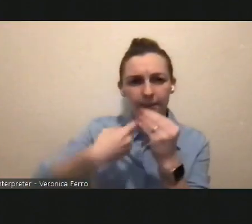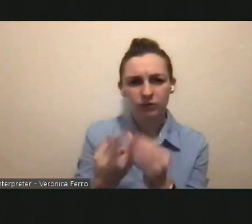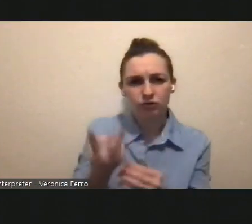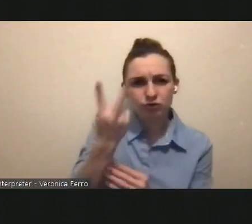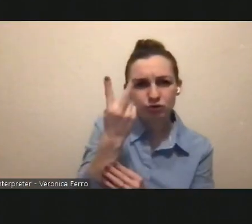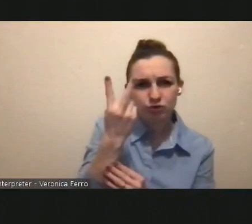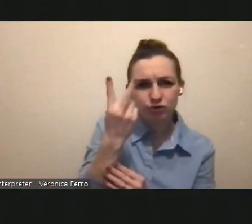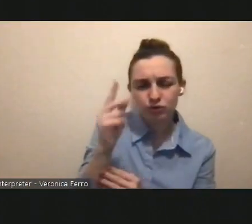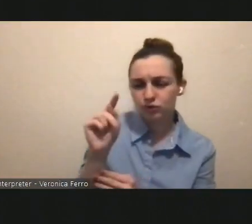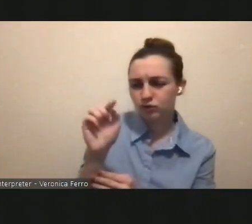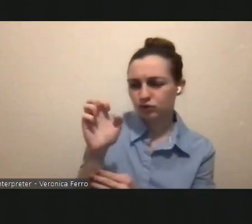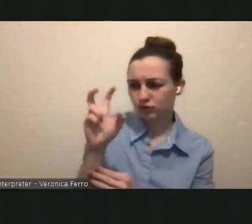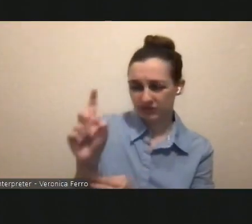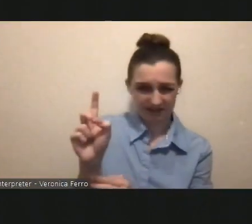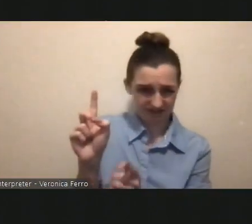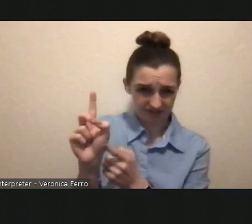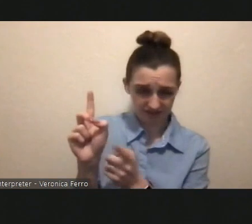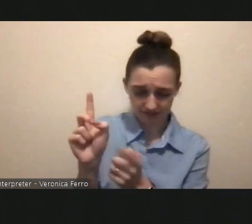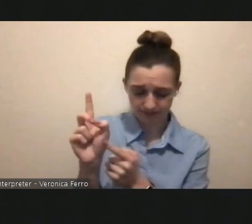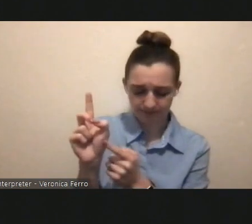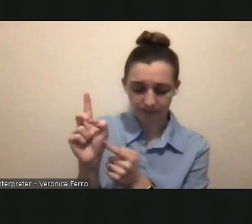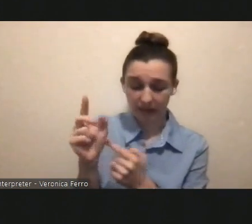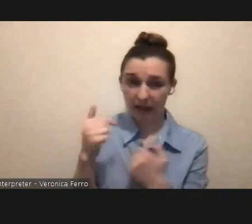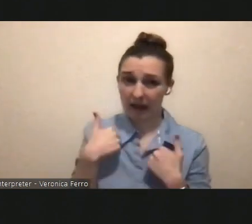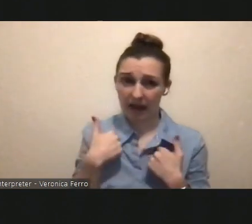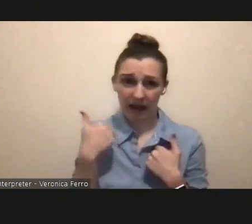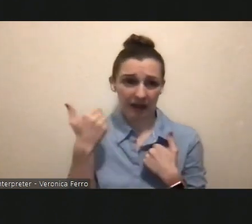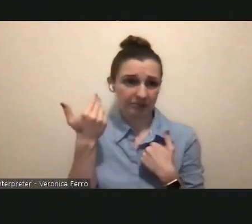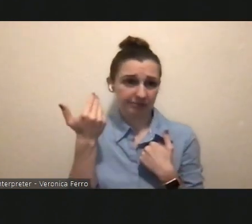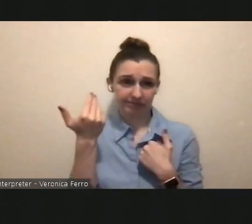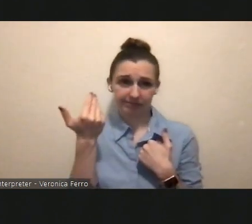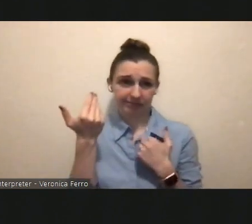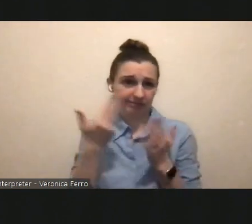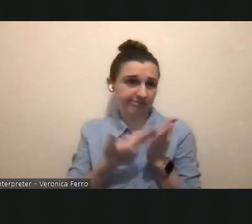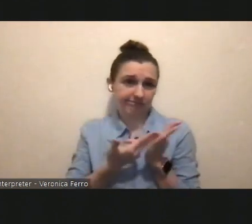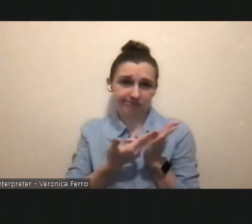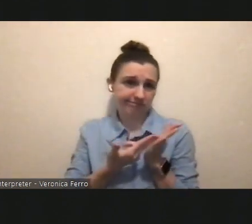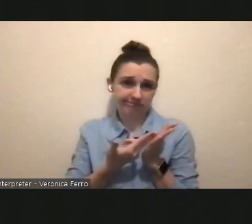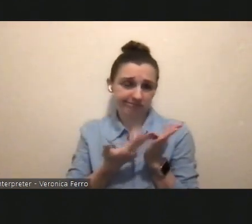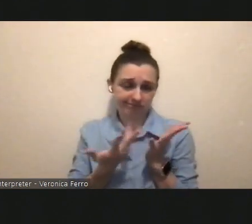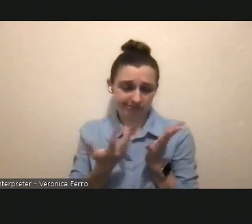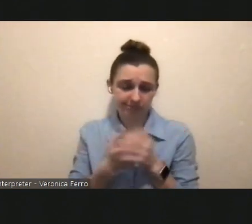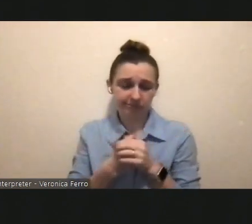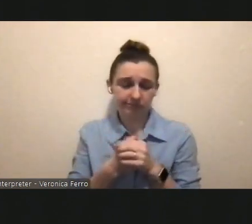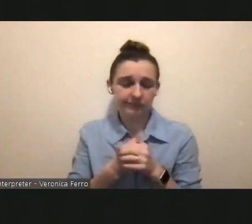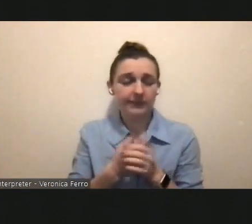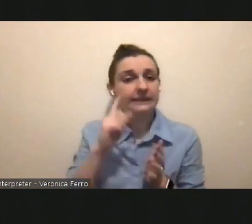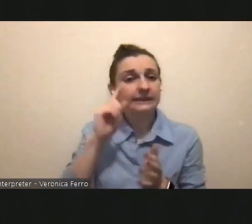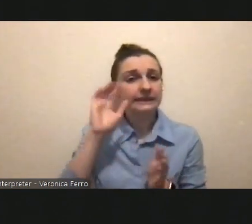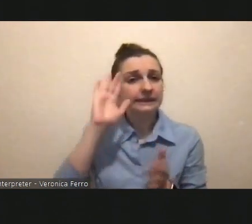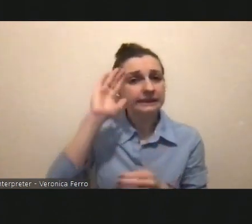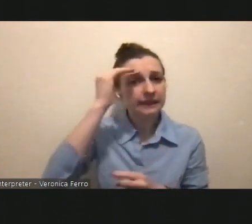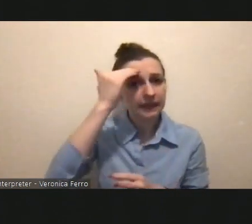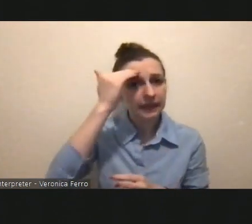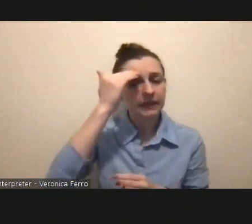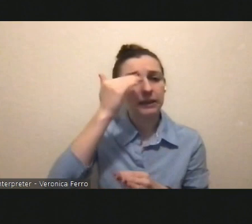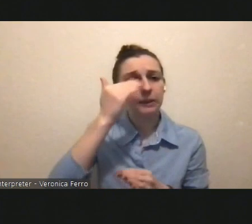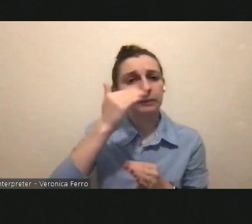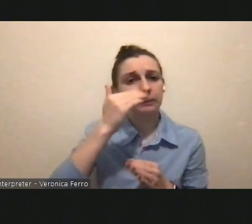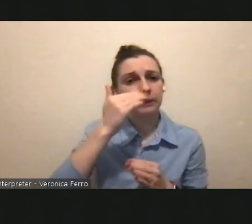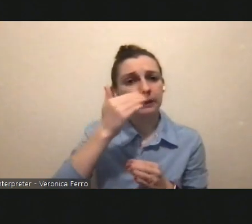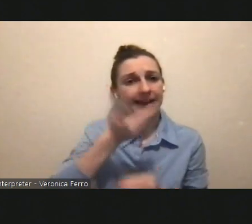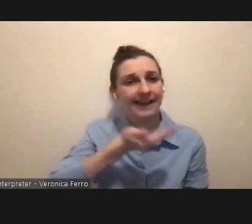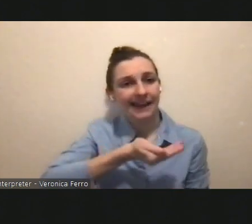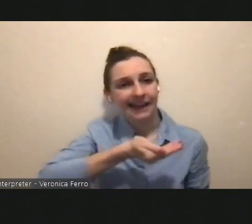On one side, there's this increasing positivity rate in some parts of the